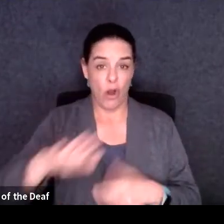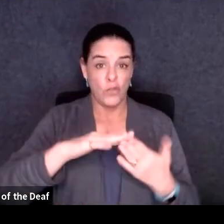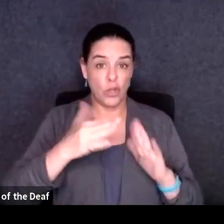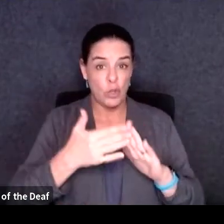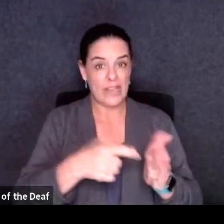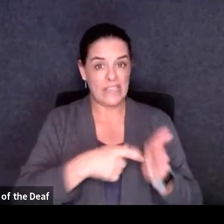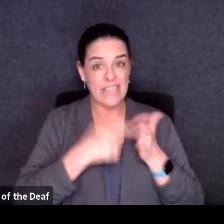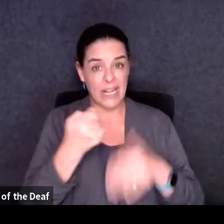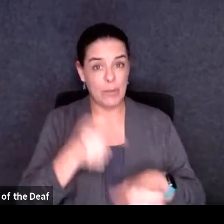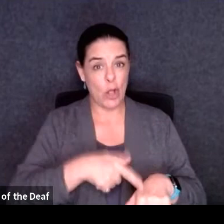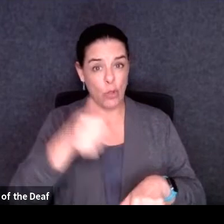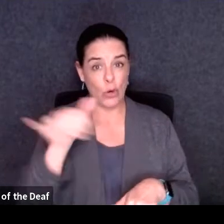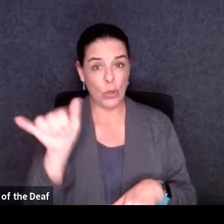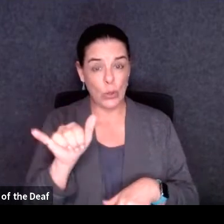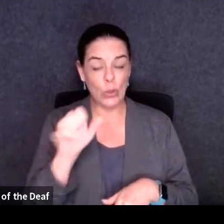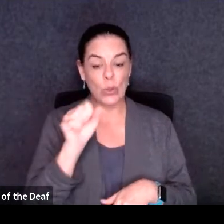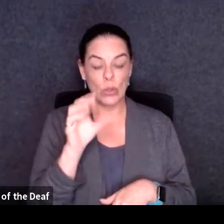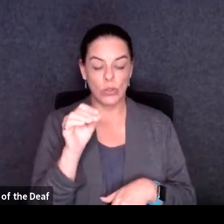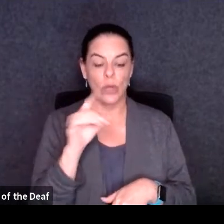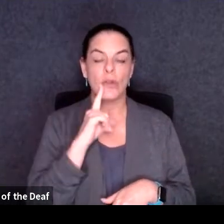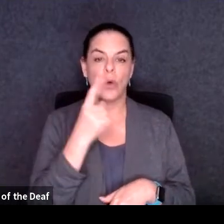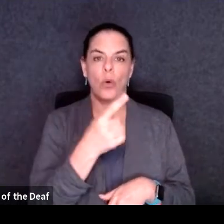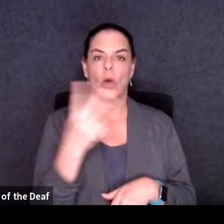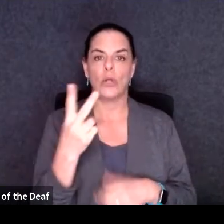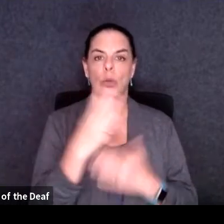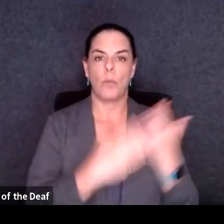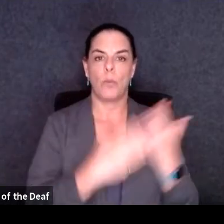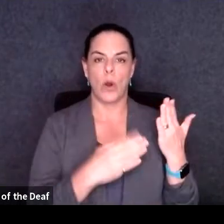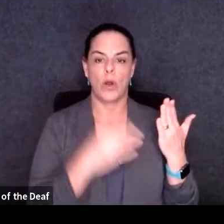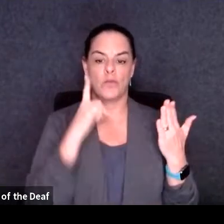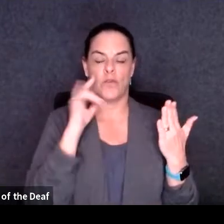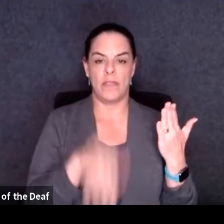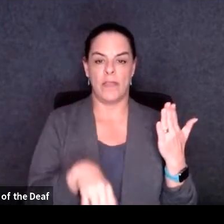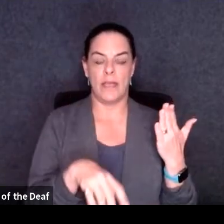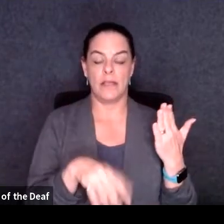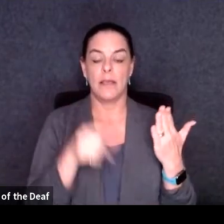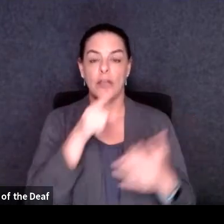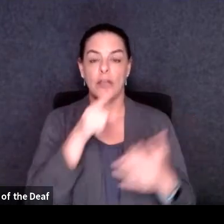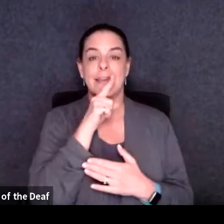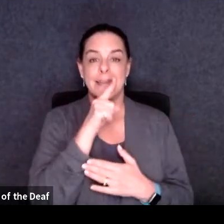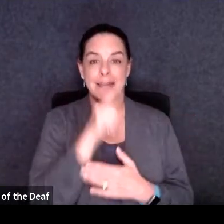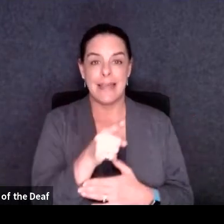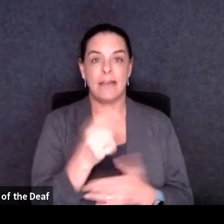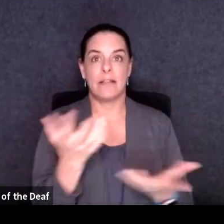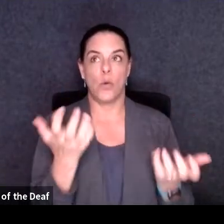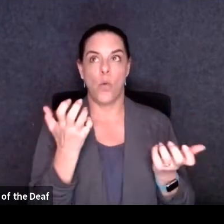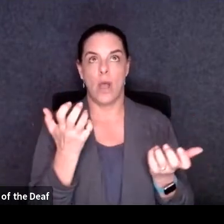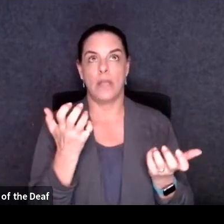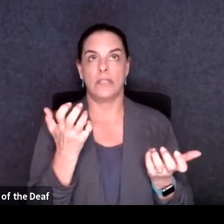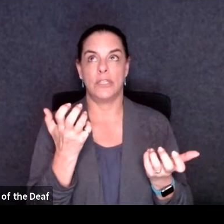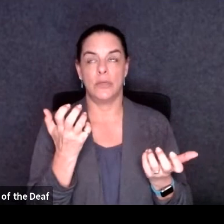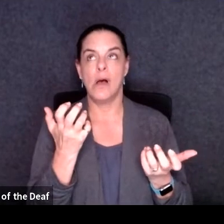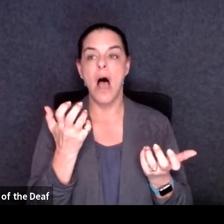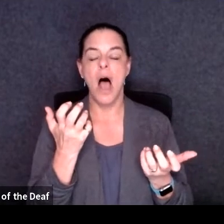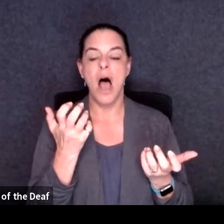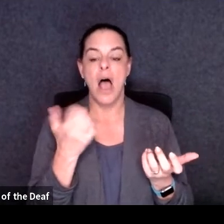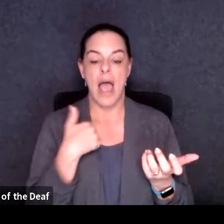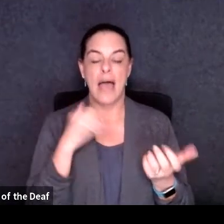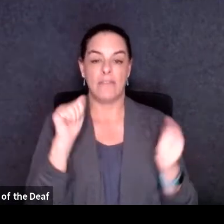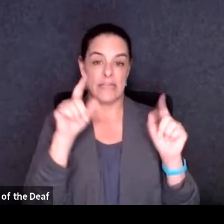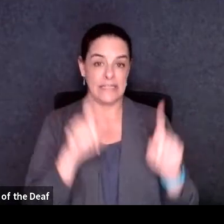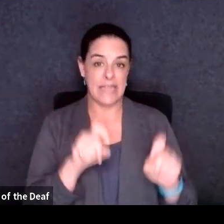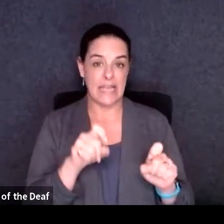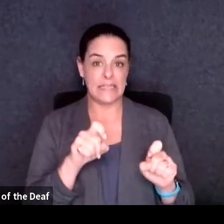well. And so there's a couple of pieces to this. So you definitely want to get tested,